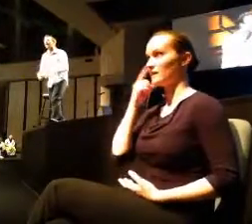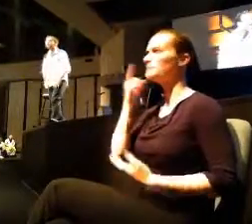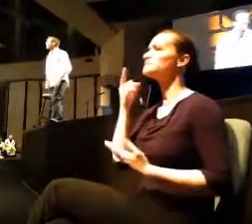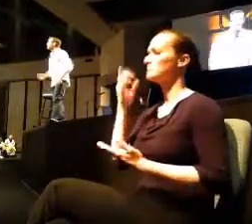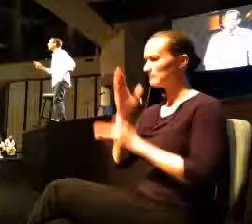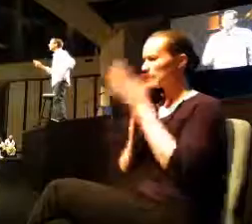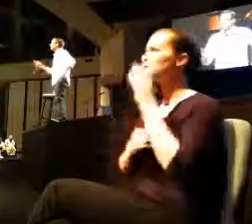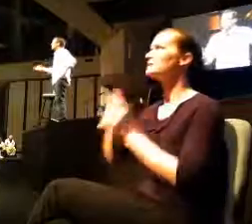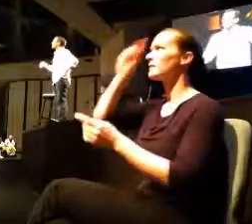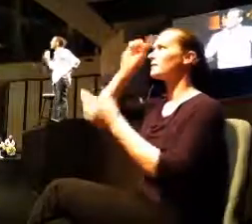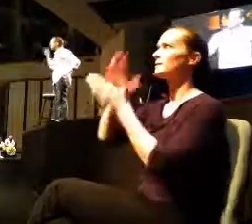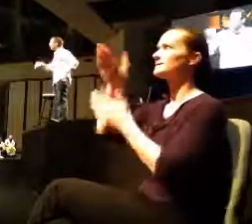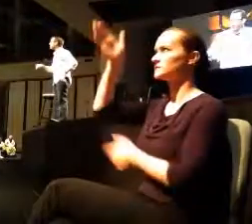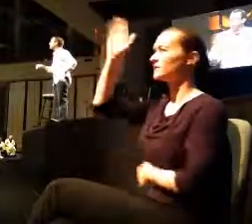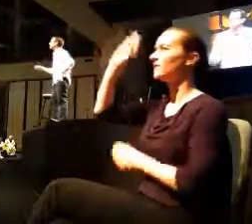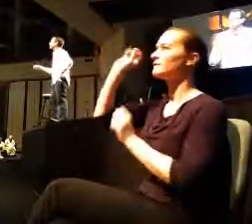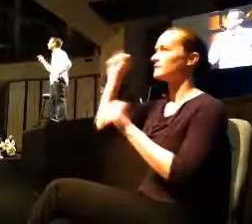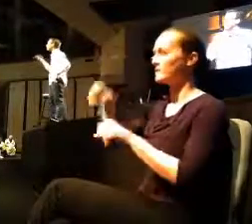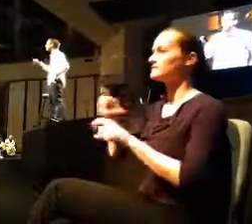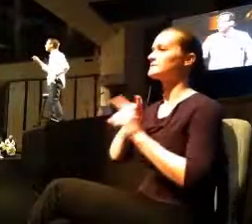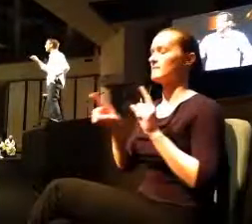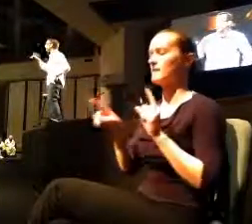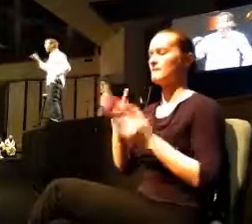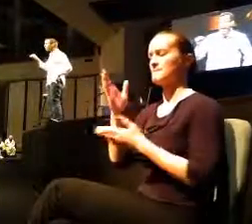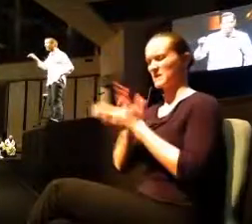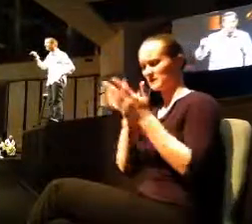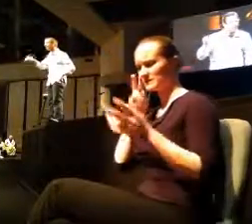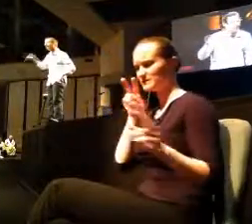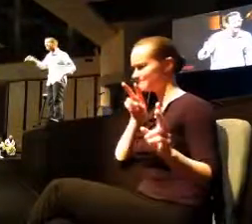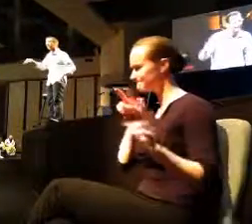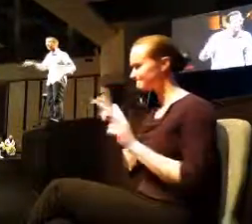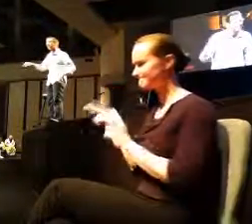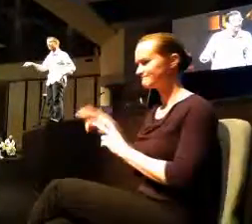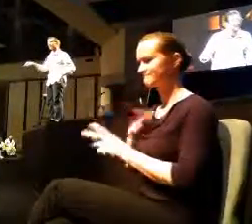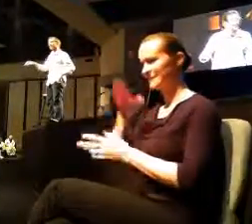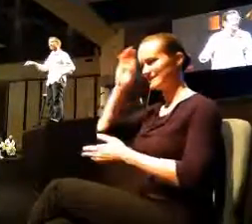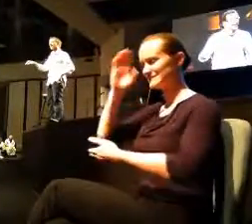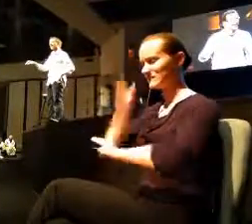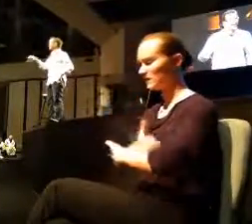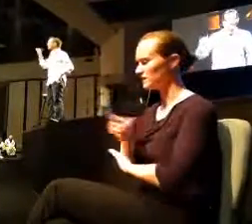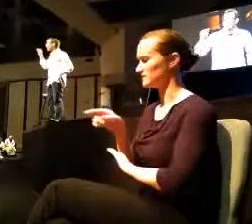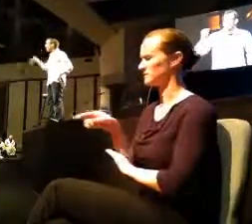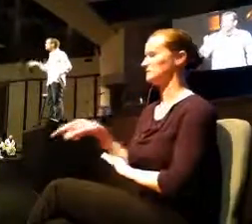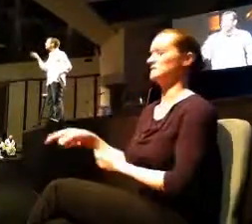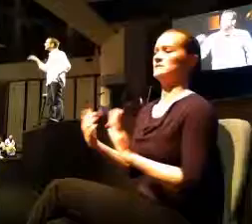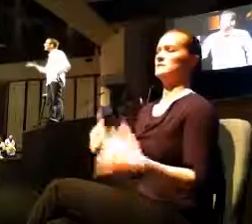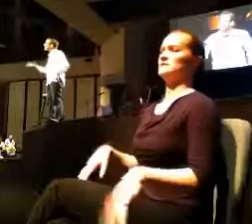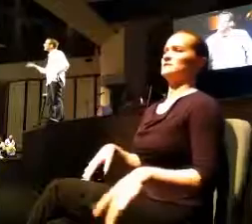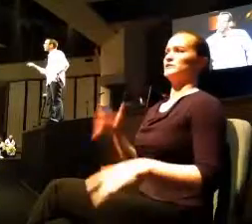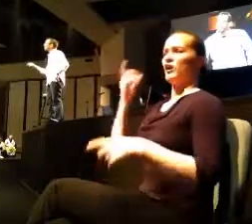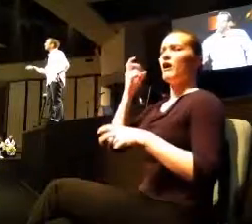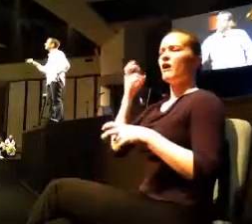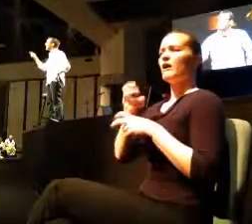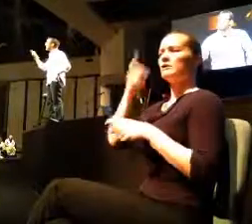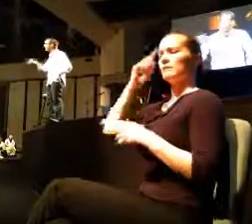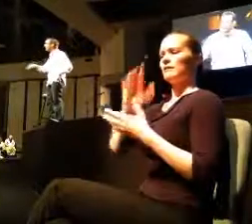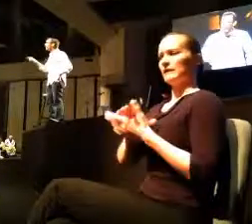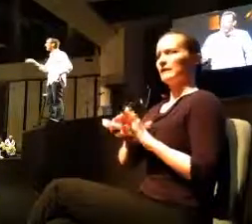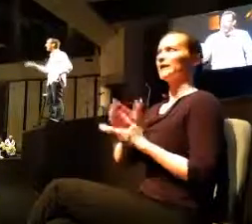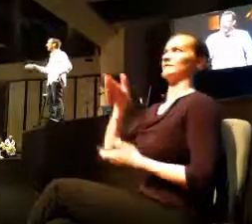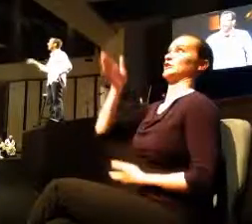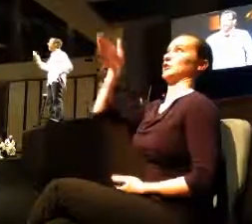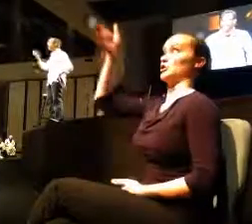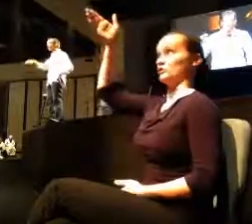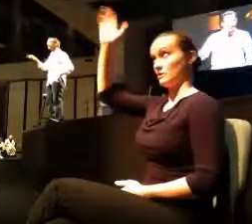believes in God. But you know what? There's a part of me that looks at what's happening with my son. And it's hard to believe that there could be a